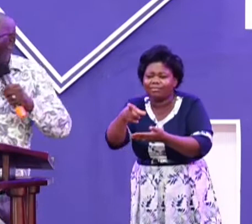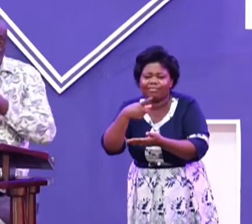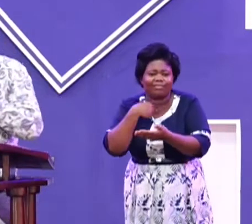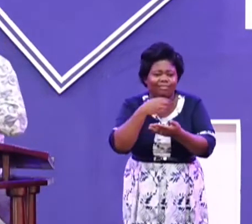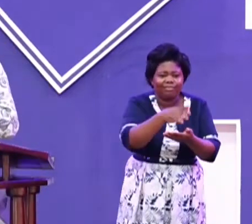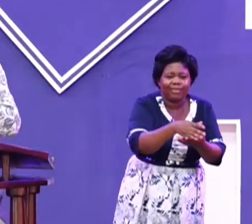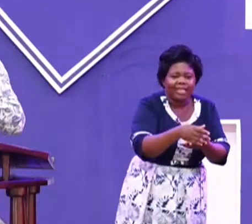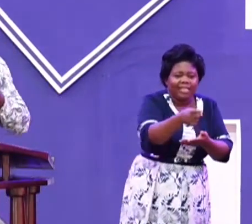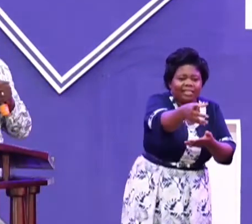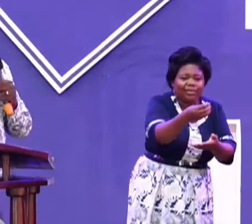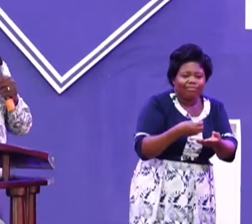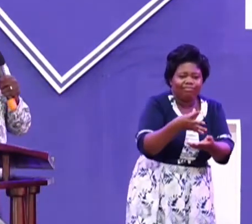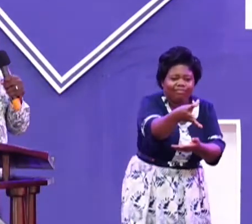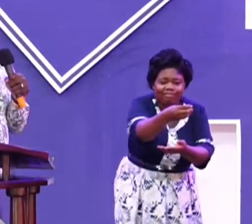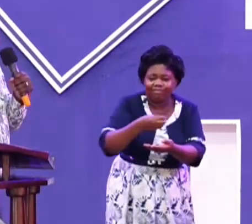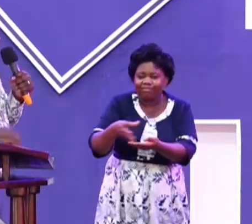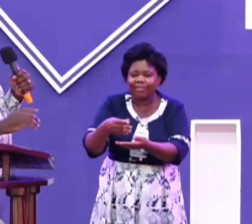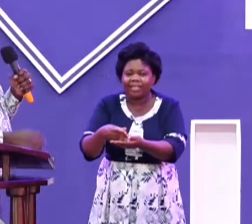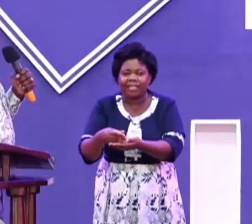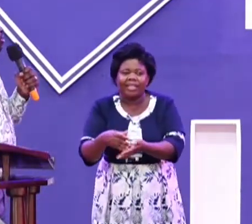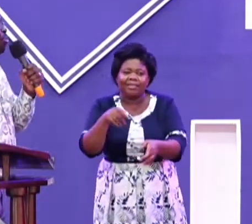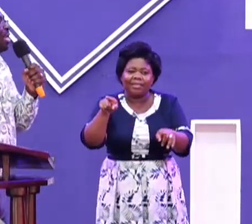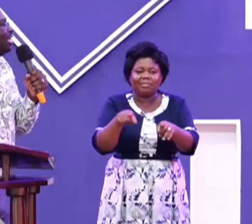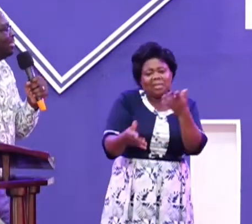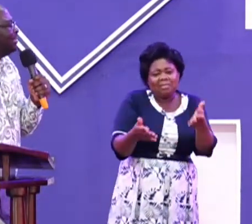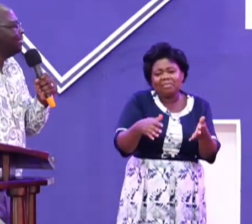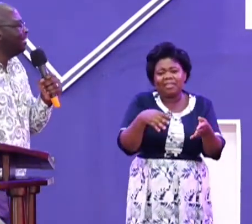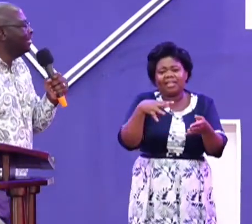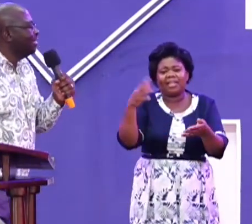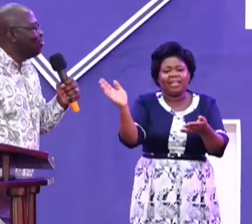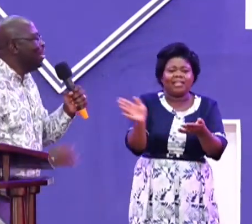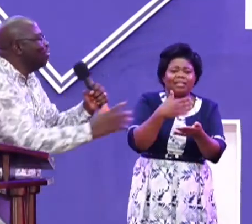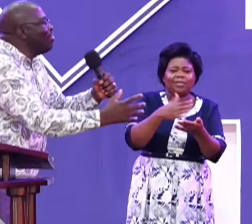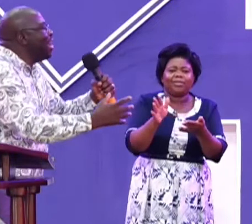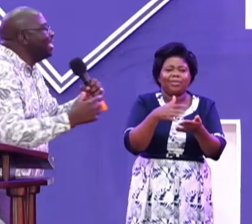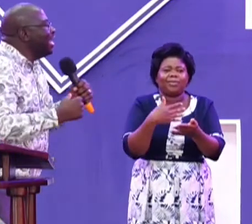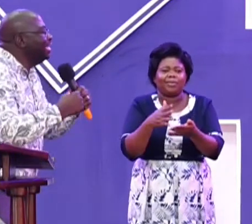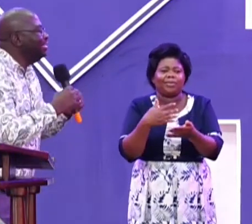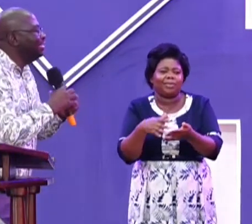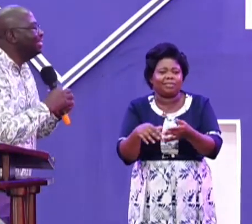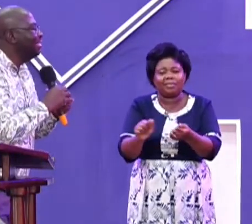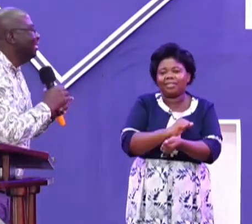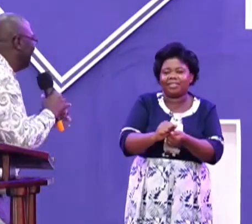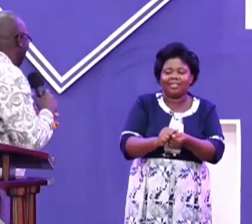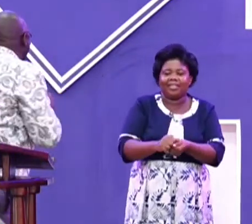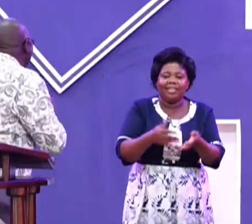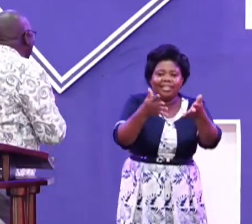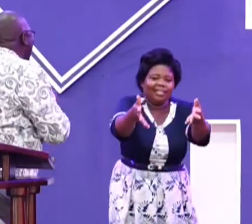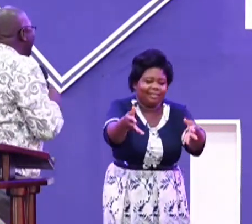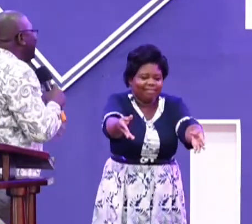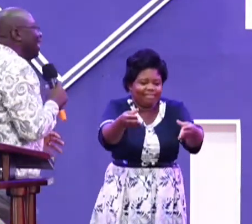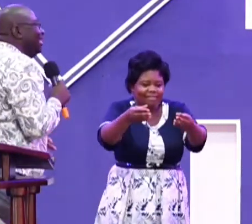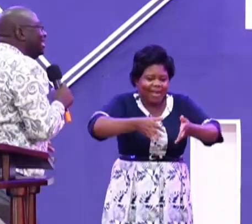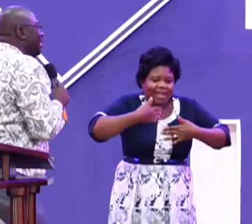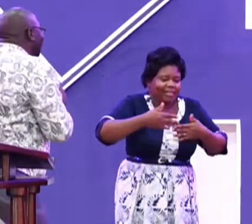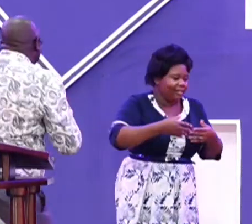love that. Give me that. I think even these songs. This is mine, this is my